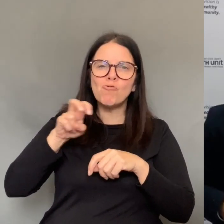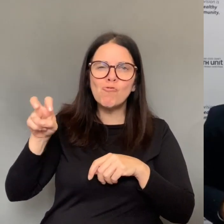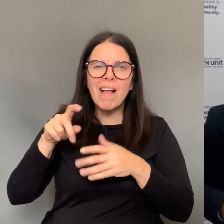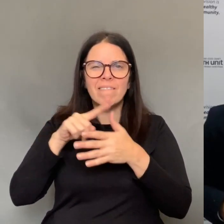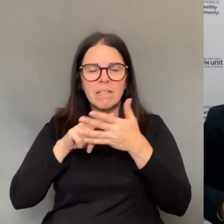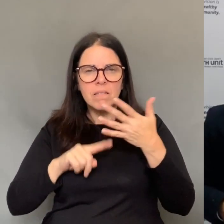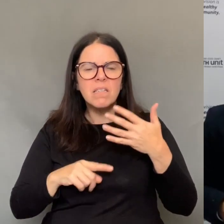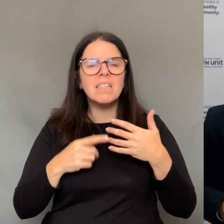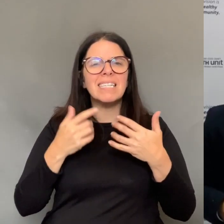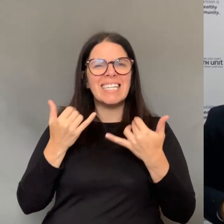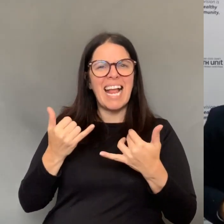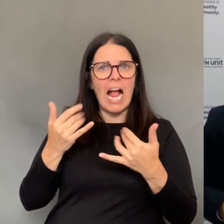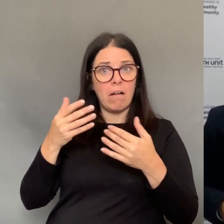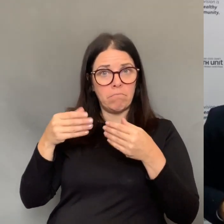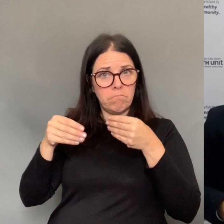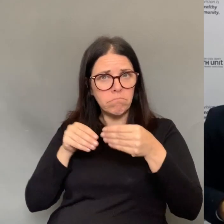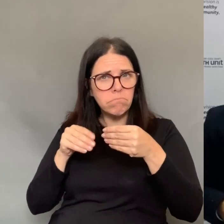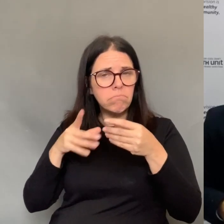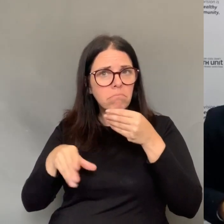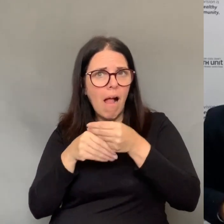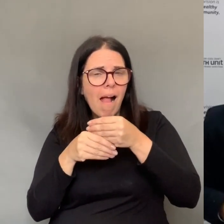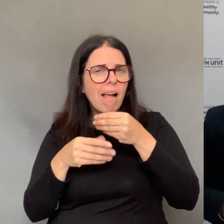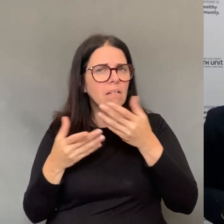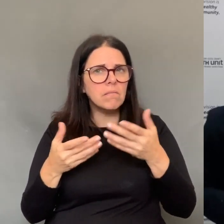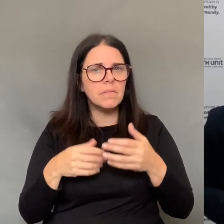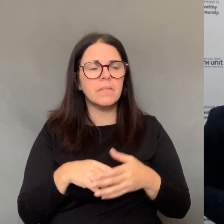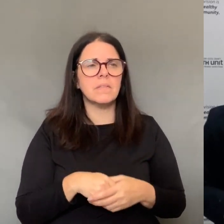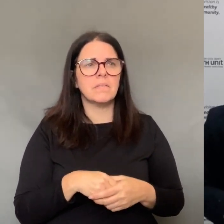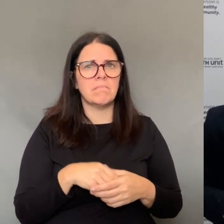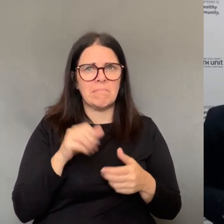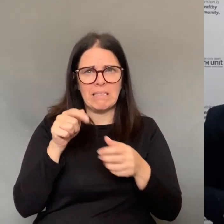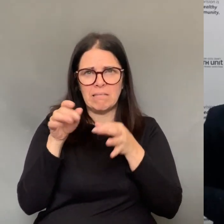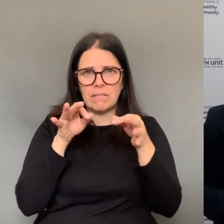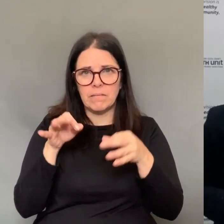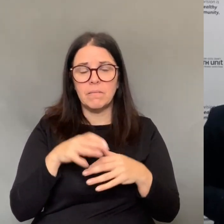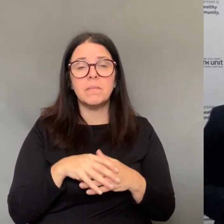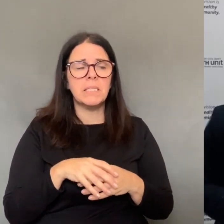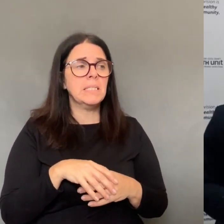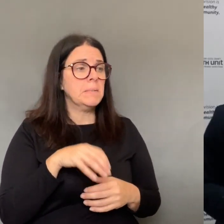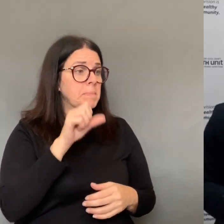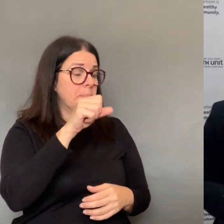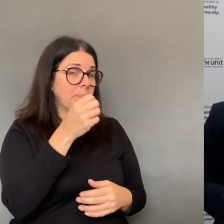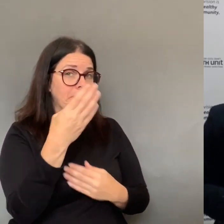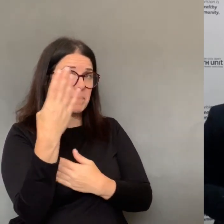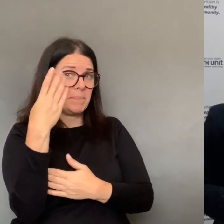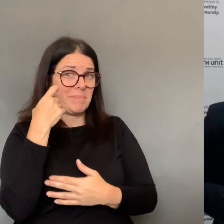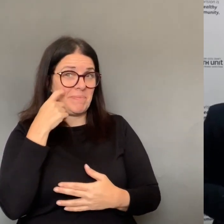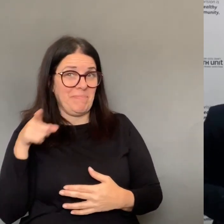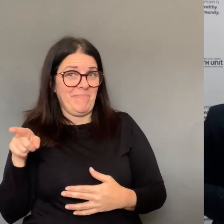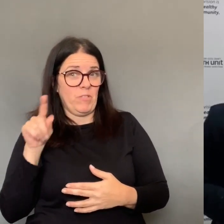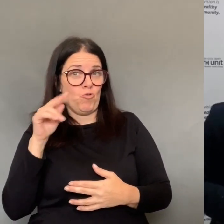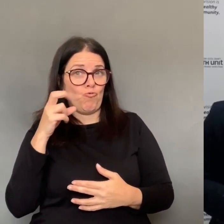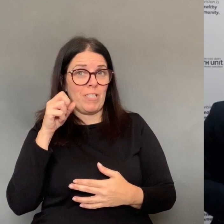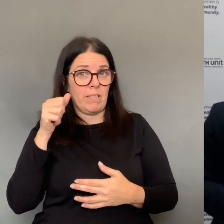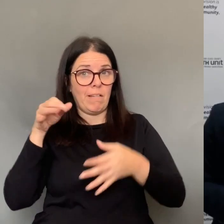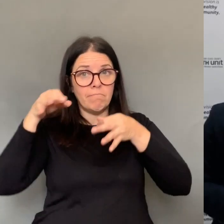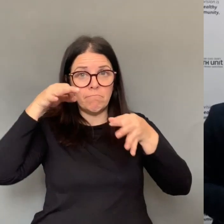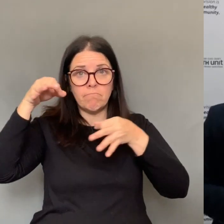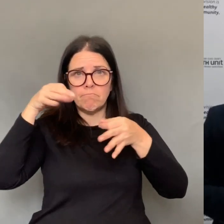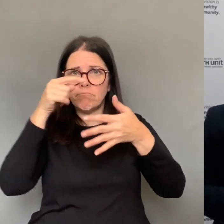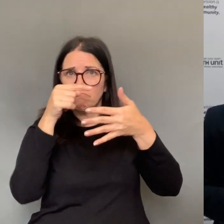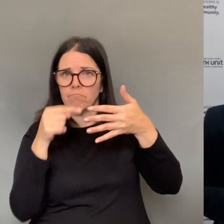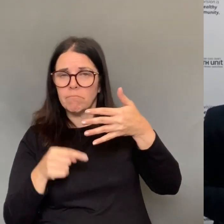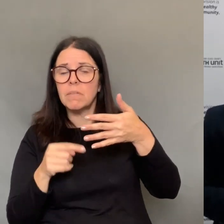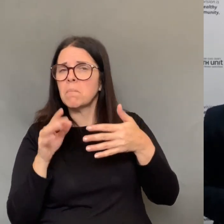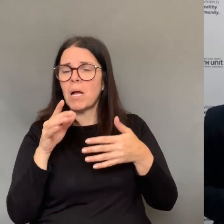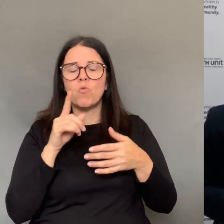but mainly the key criteria still is you have to have symptoms. You know, if I am a healthy person, if